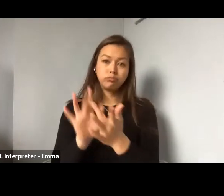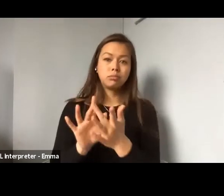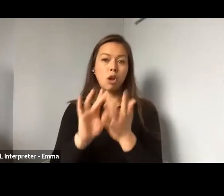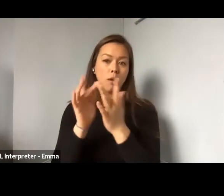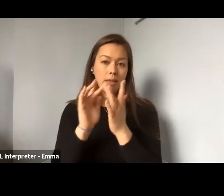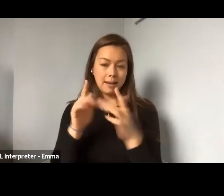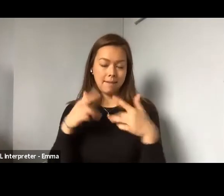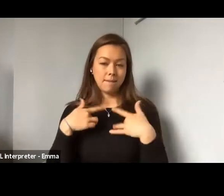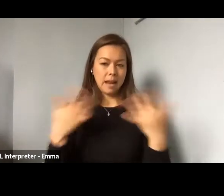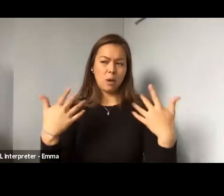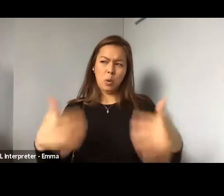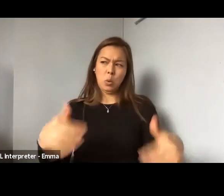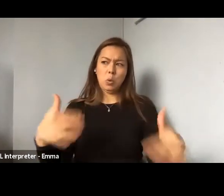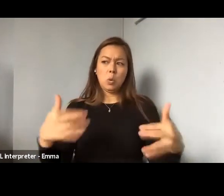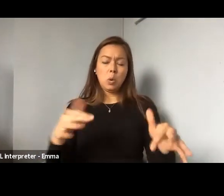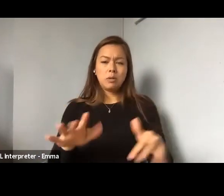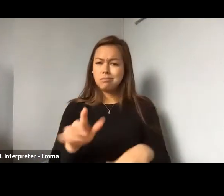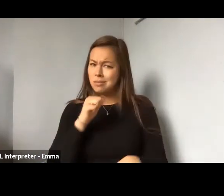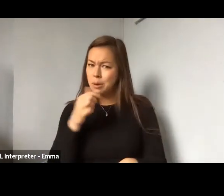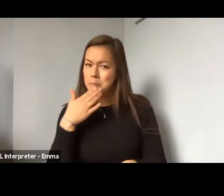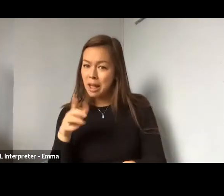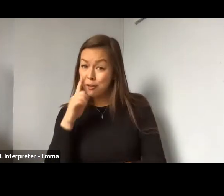more. All 50 would have been great, but